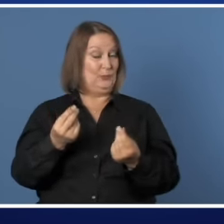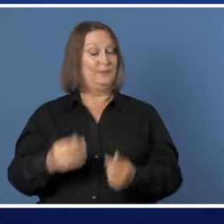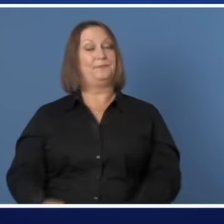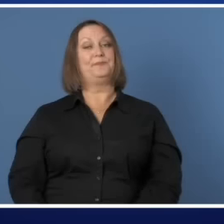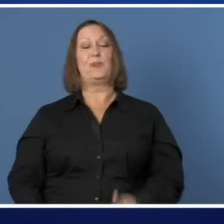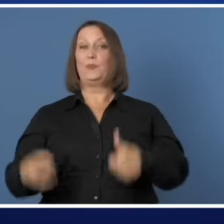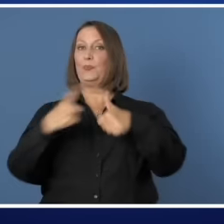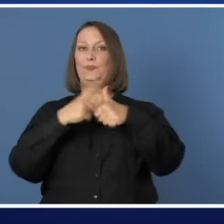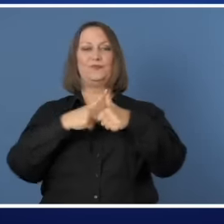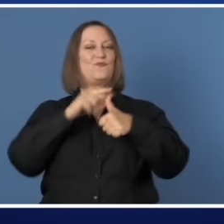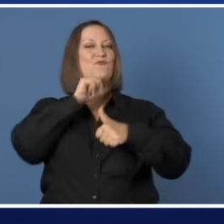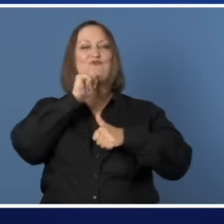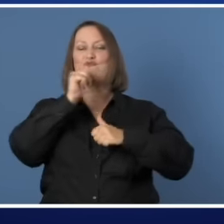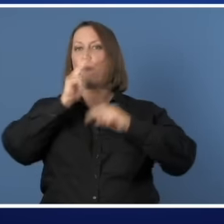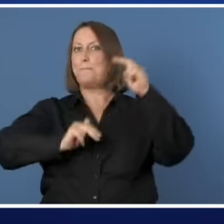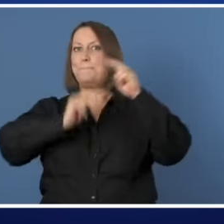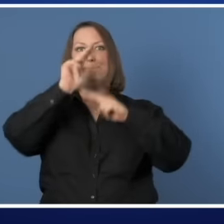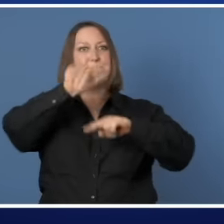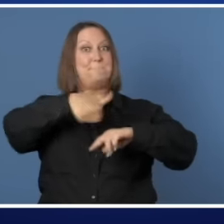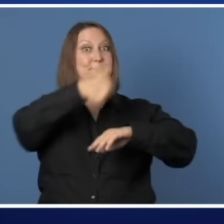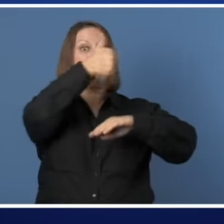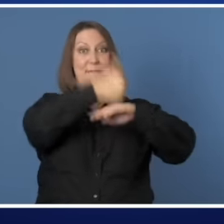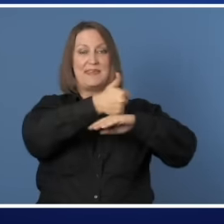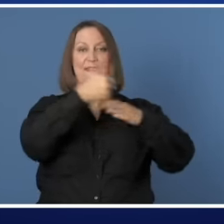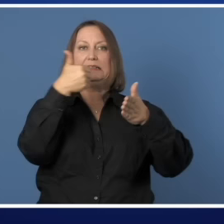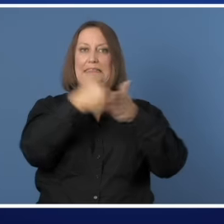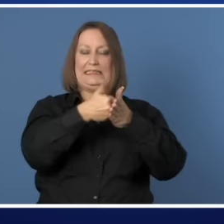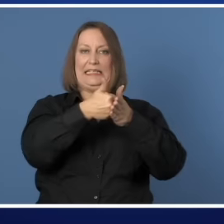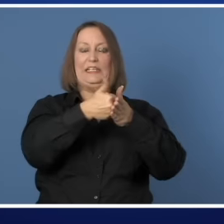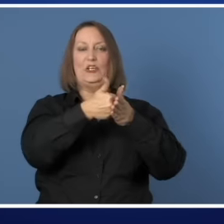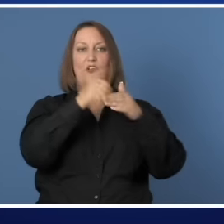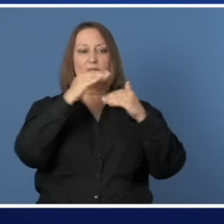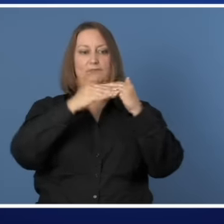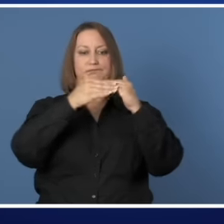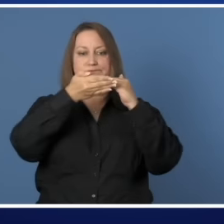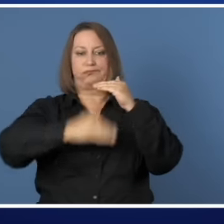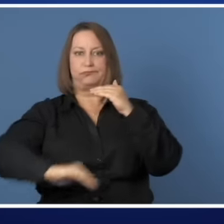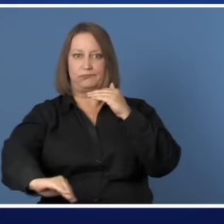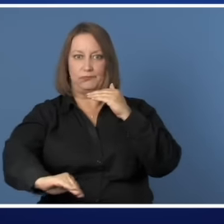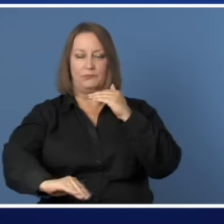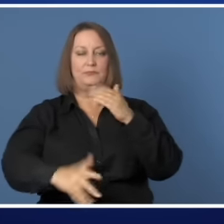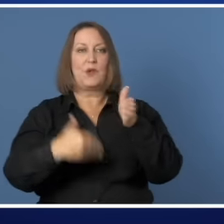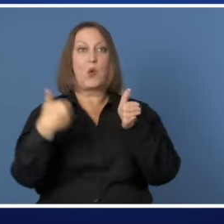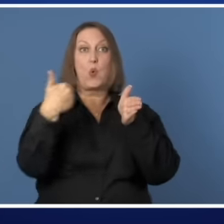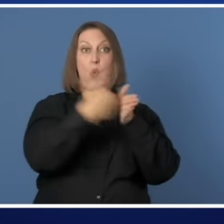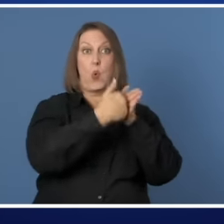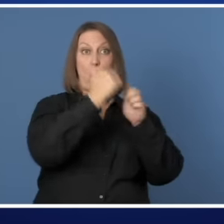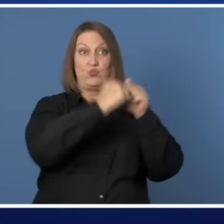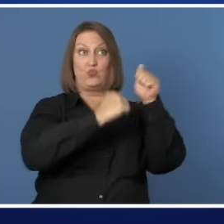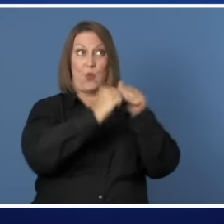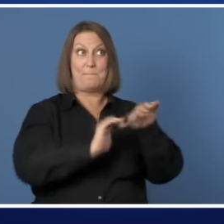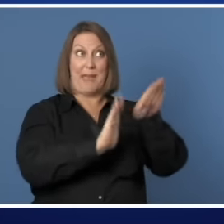Do not build near steep slopes, close to mountain edges,